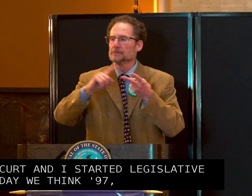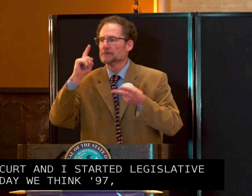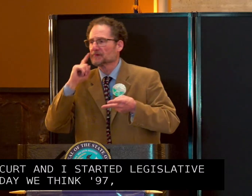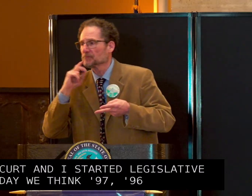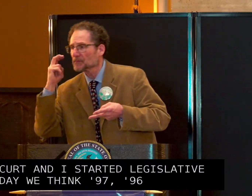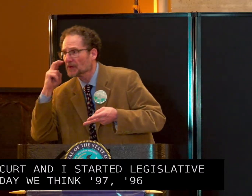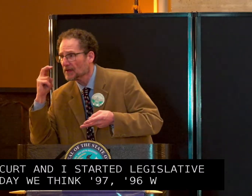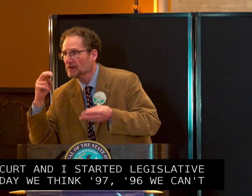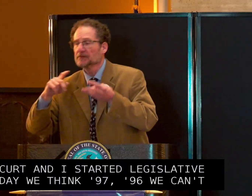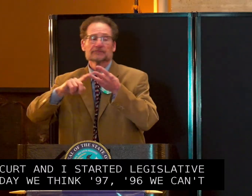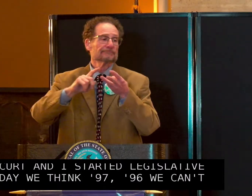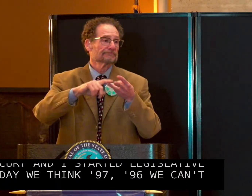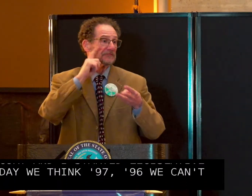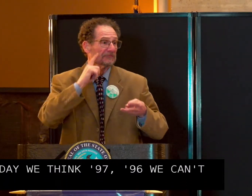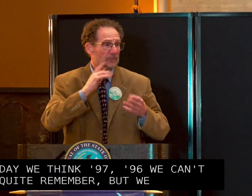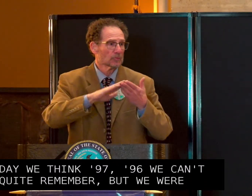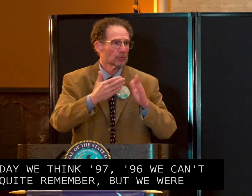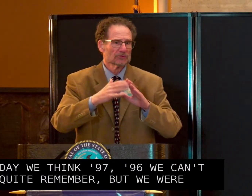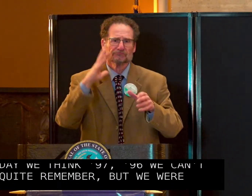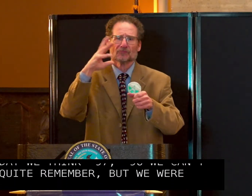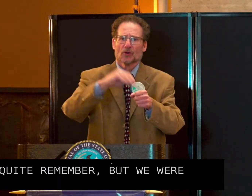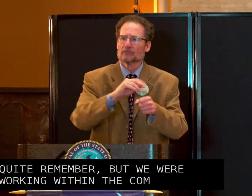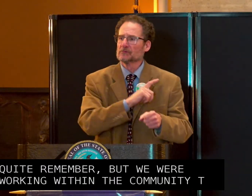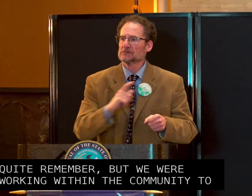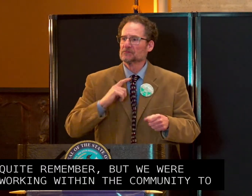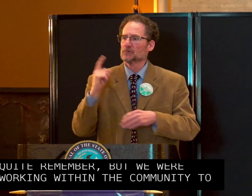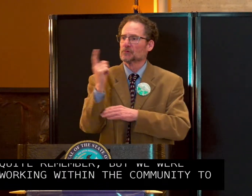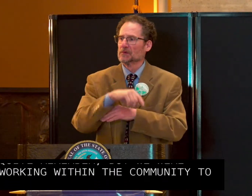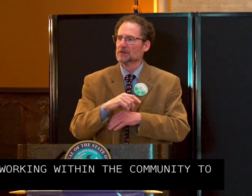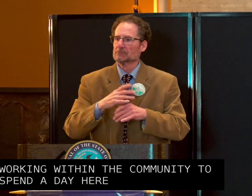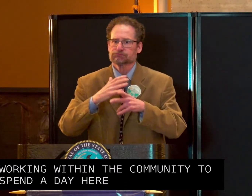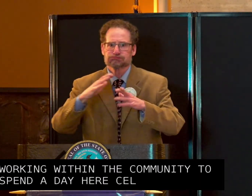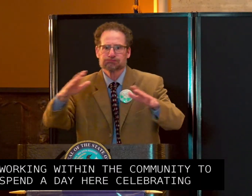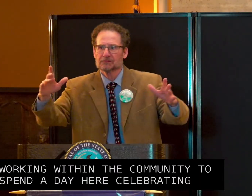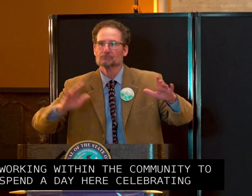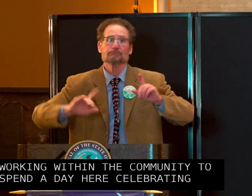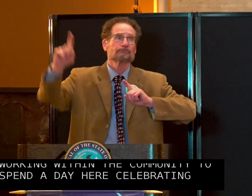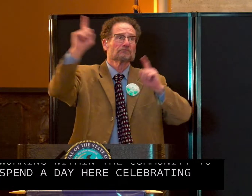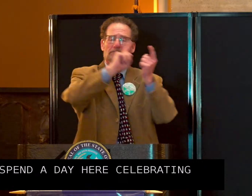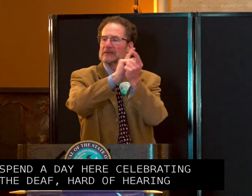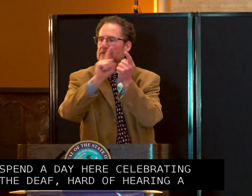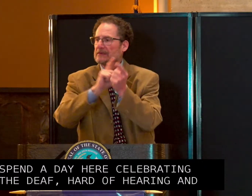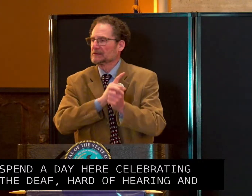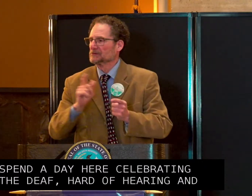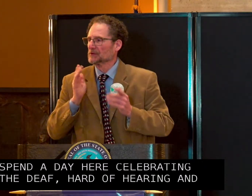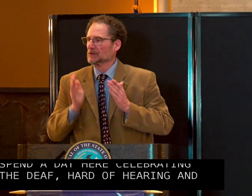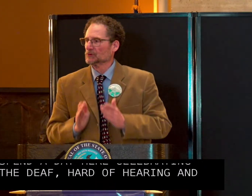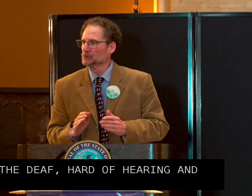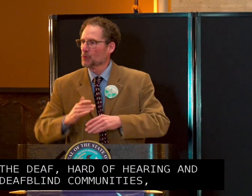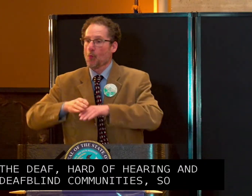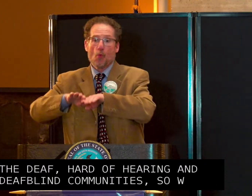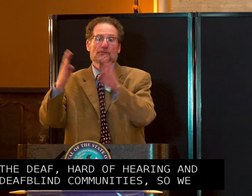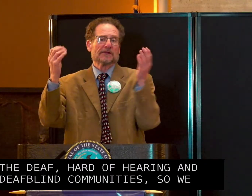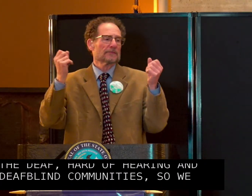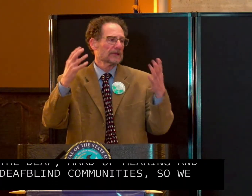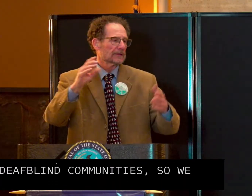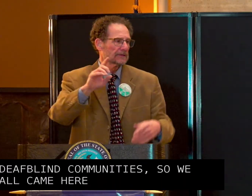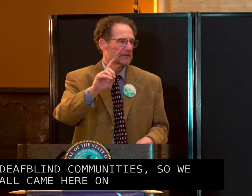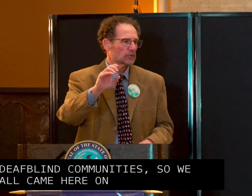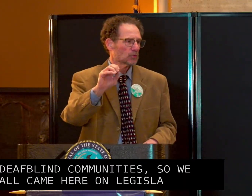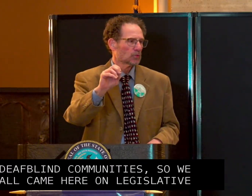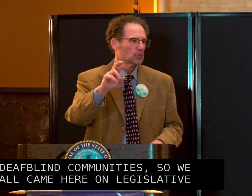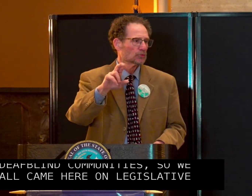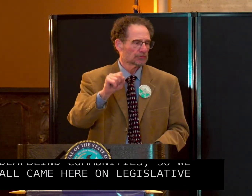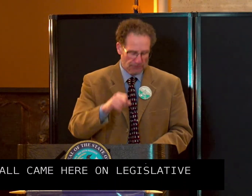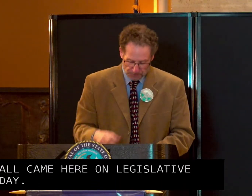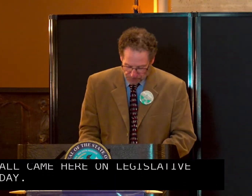spend a day here celebrating the deaf, hard of hearing, and deaf-blind communities. So we all came here on Legislative Day. We set it up so